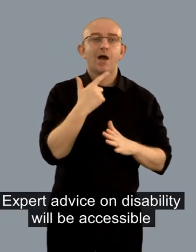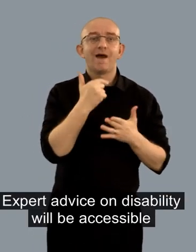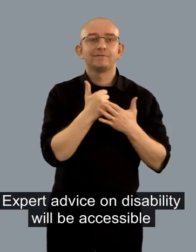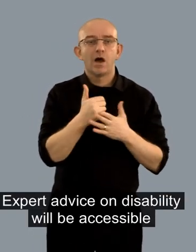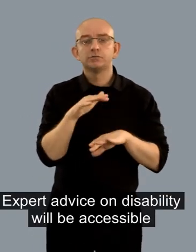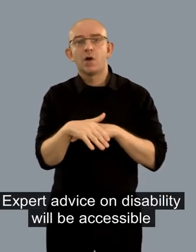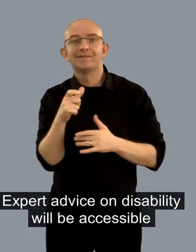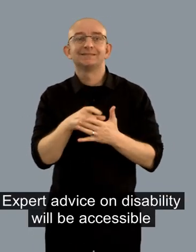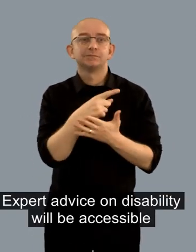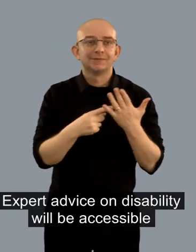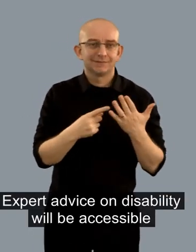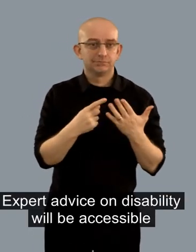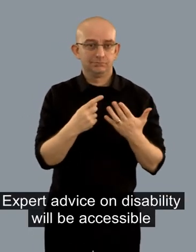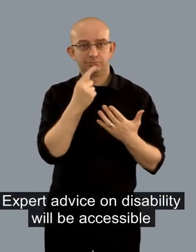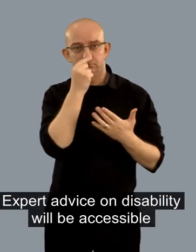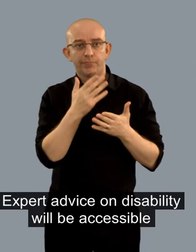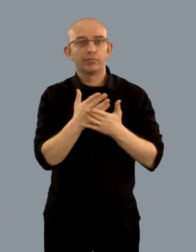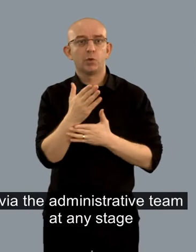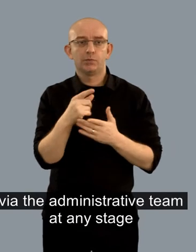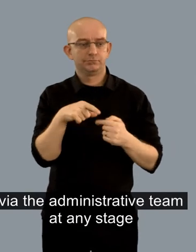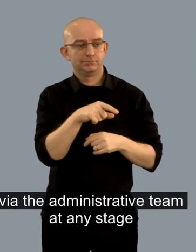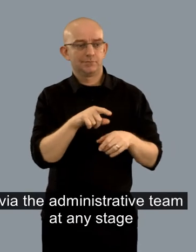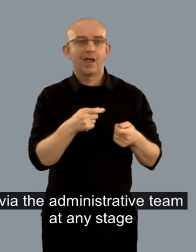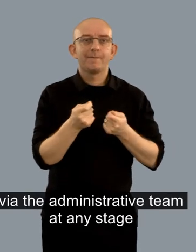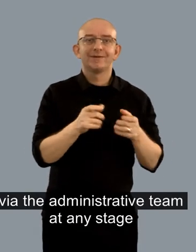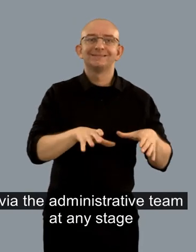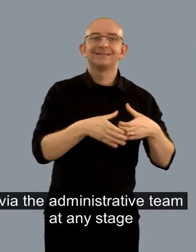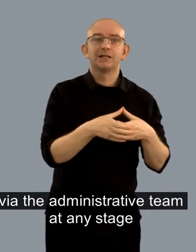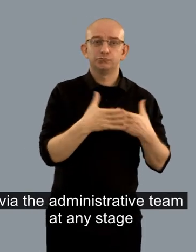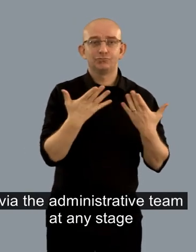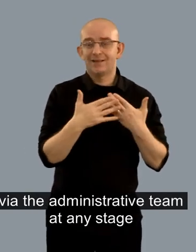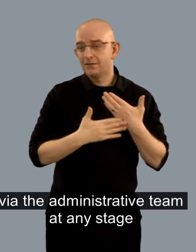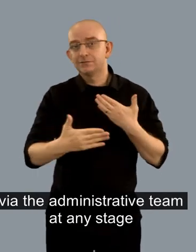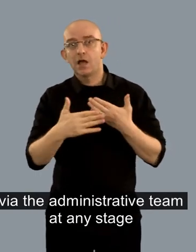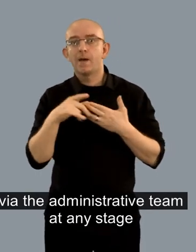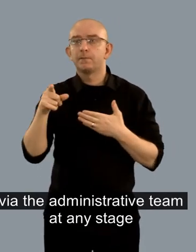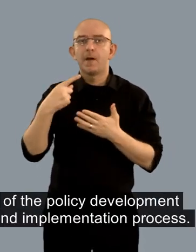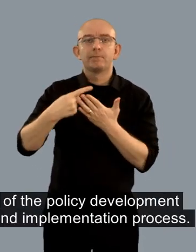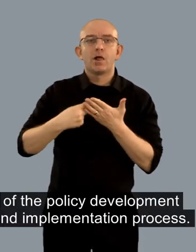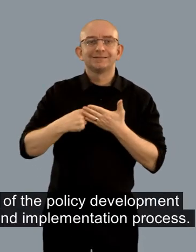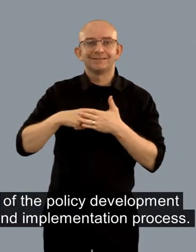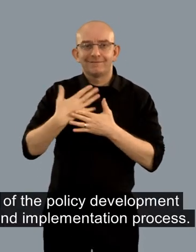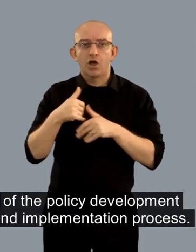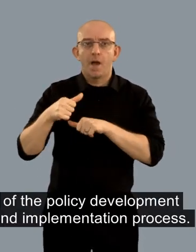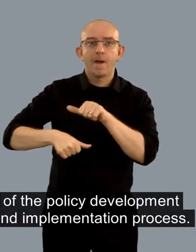Expert advice on disability will be accessible via the administrative team at any stage of the policy development